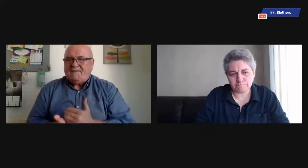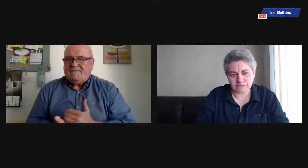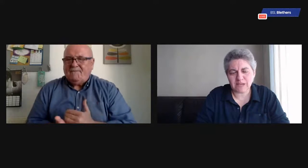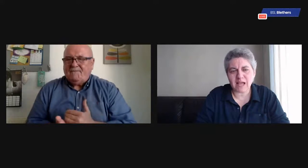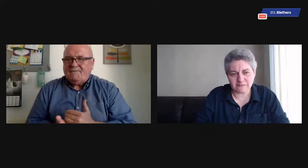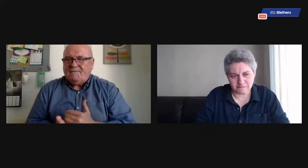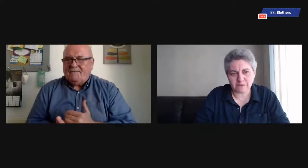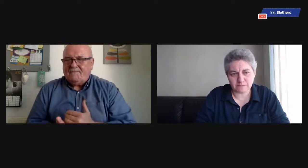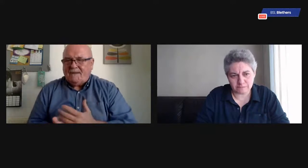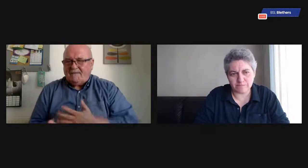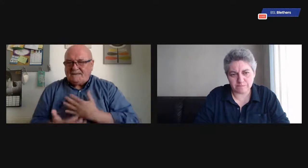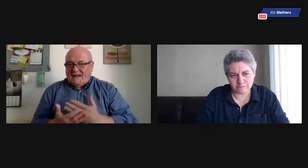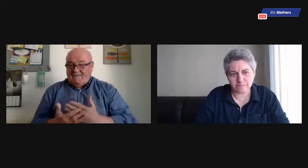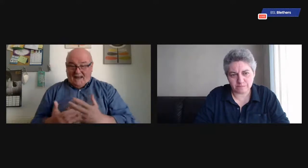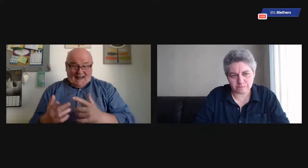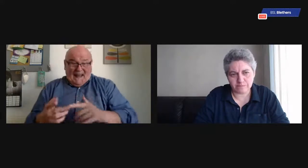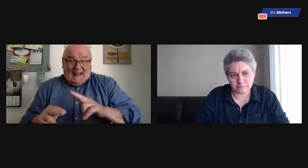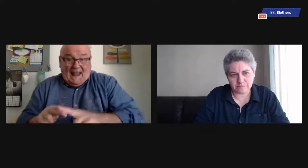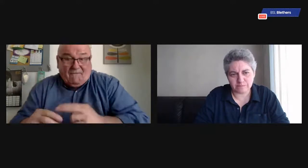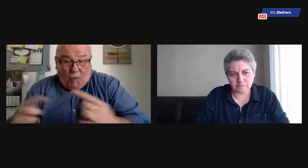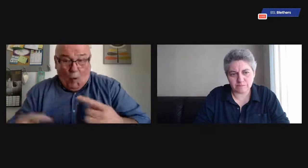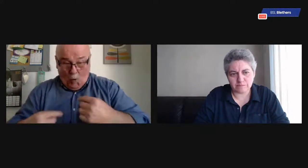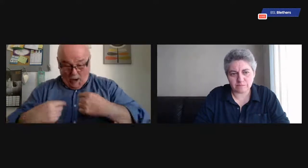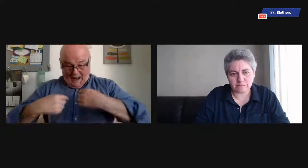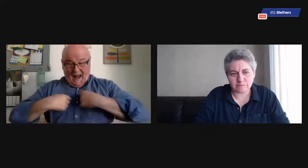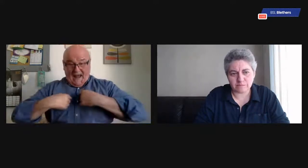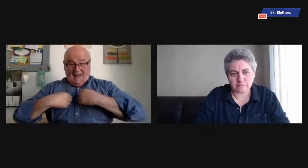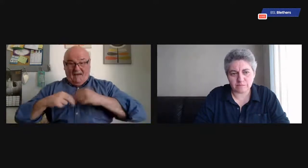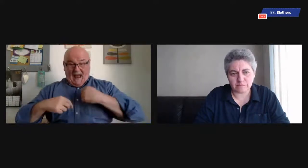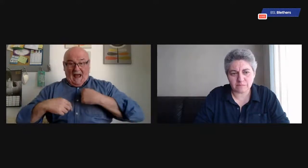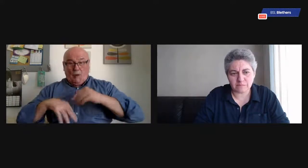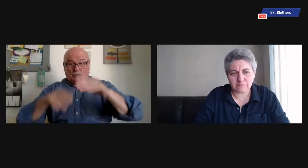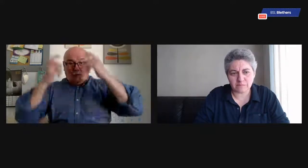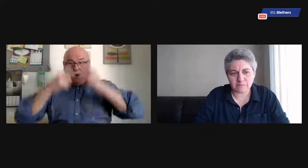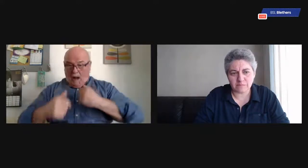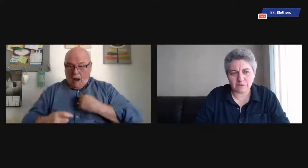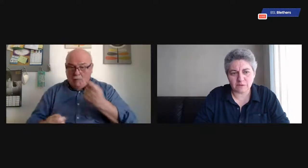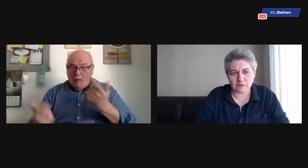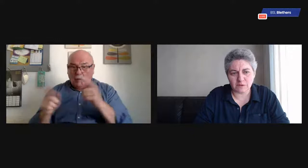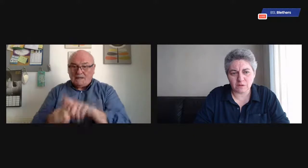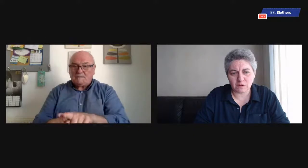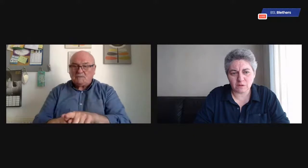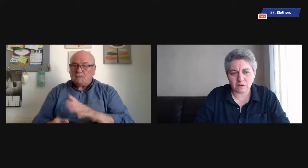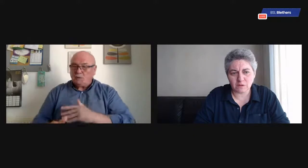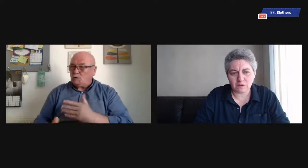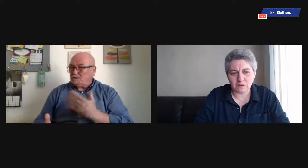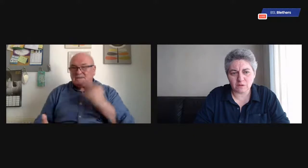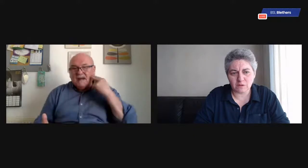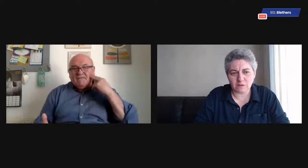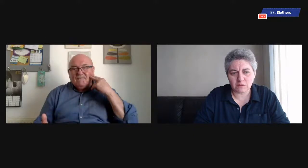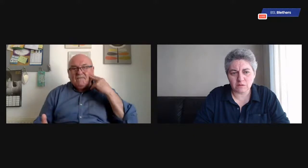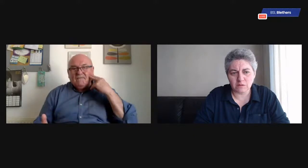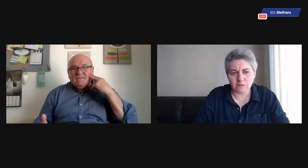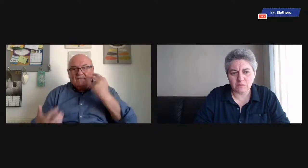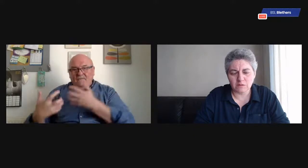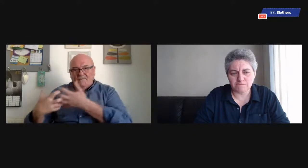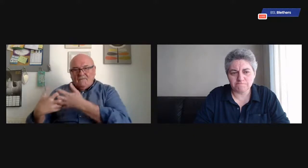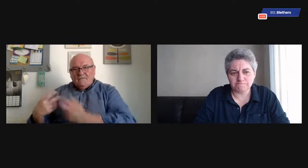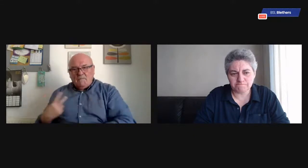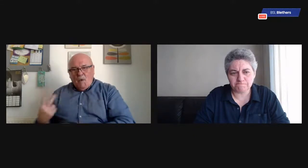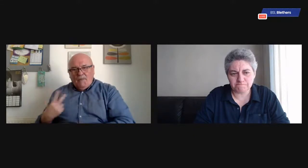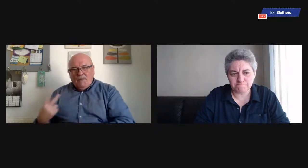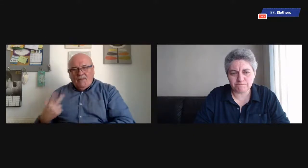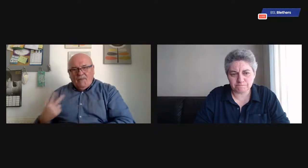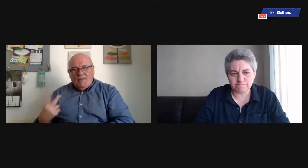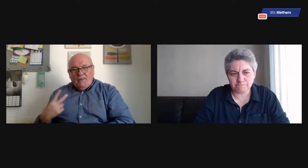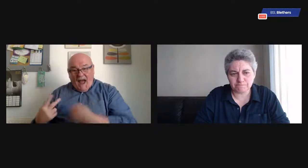will still have a deaf intermediary because it's about safety as well. You feel comfortable. I mean, I'll be honest with you, if